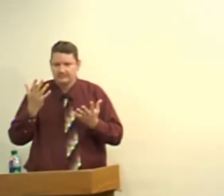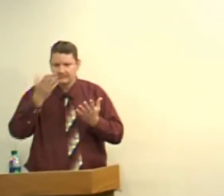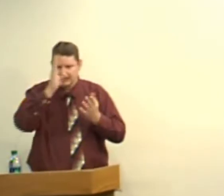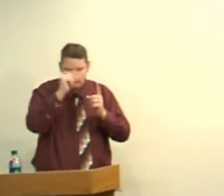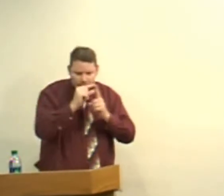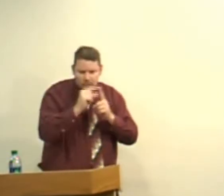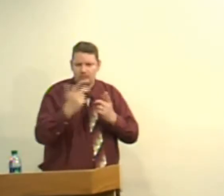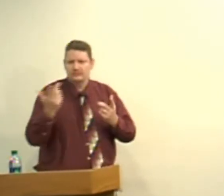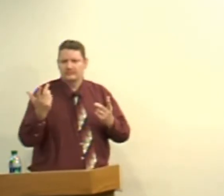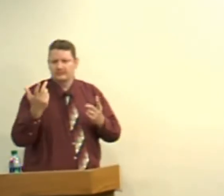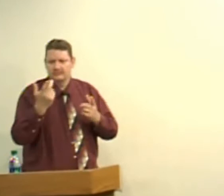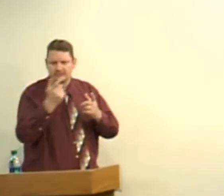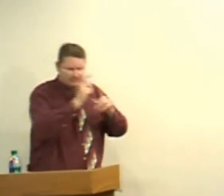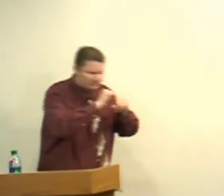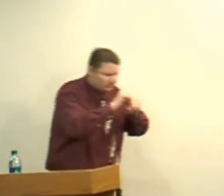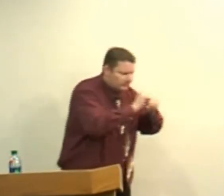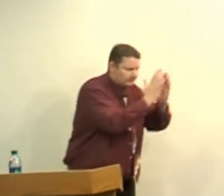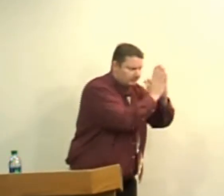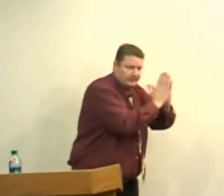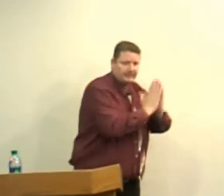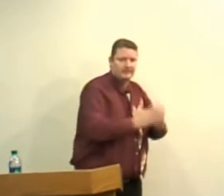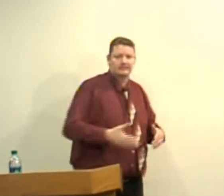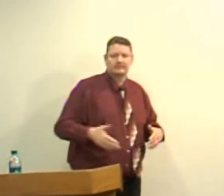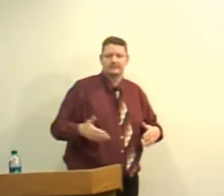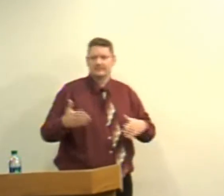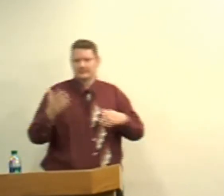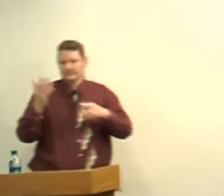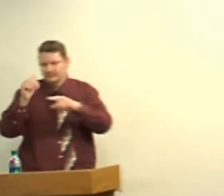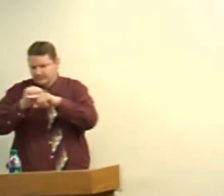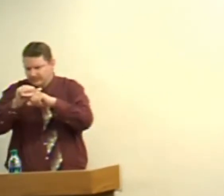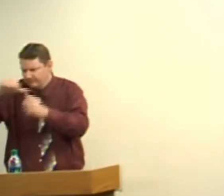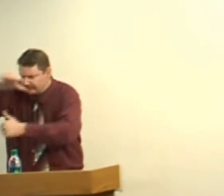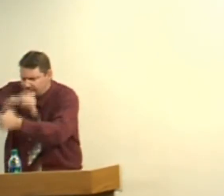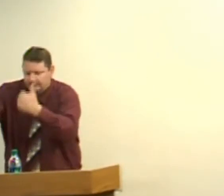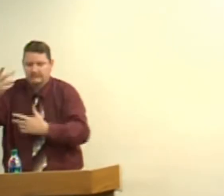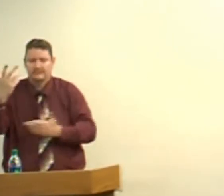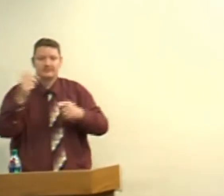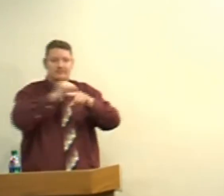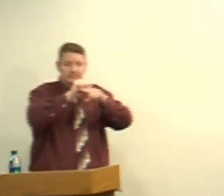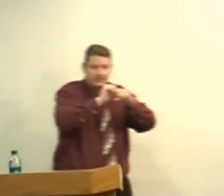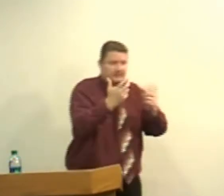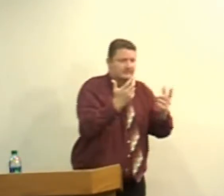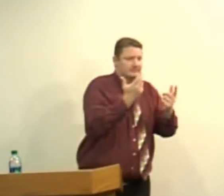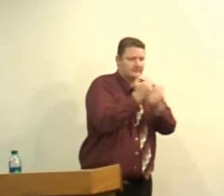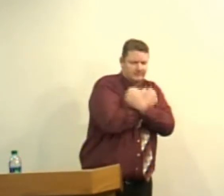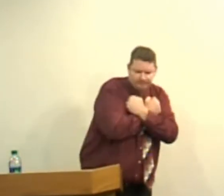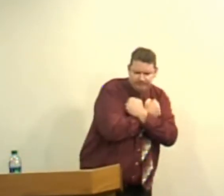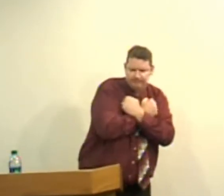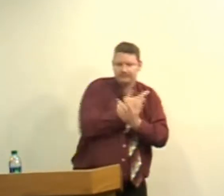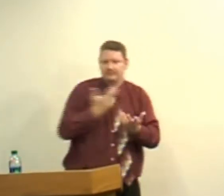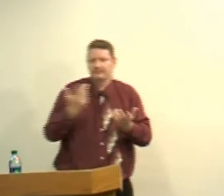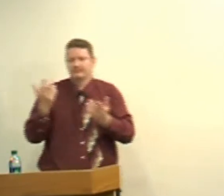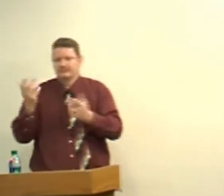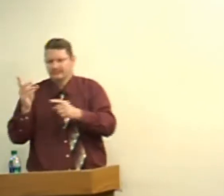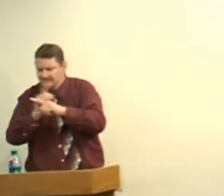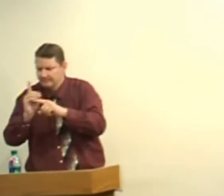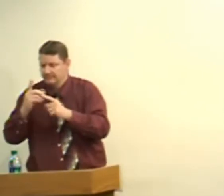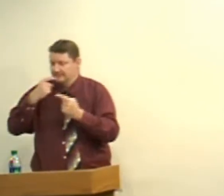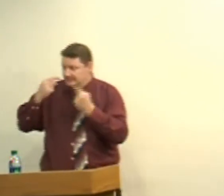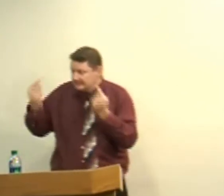to study, to read the book, to pray, to fellowship, to love one another,